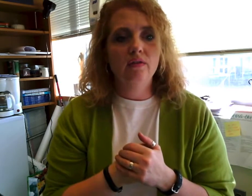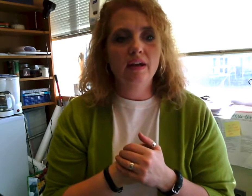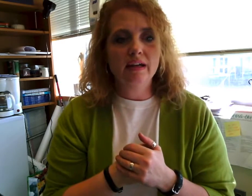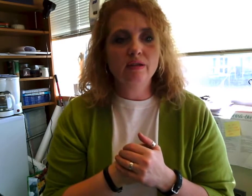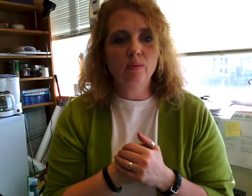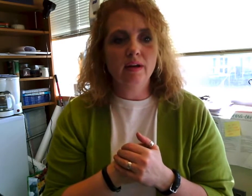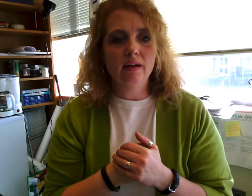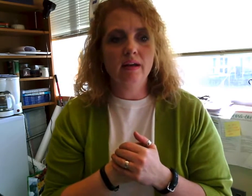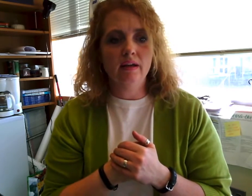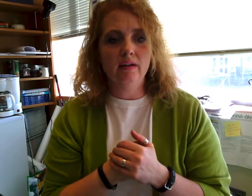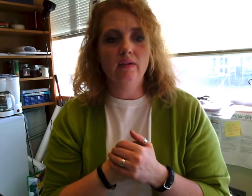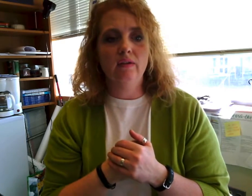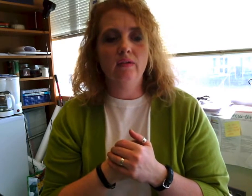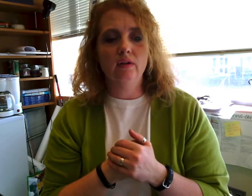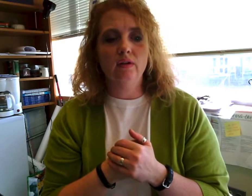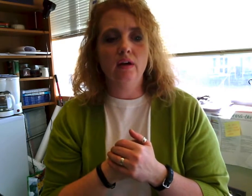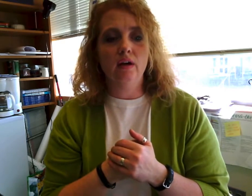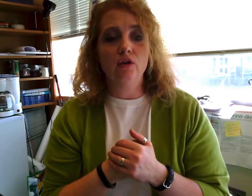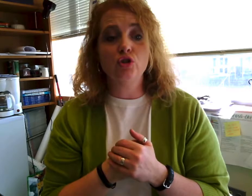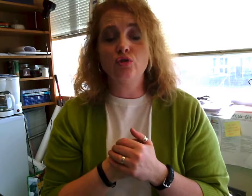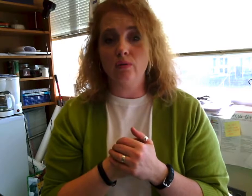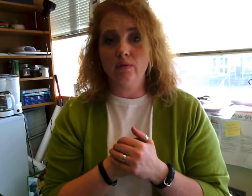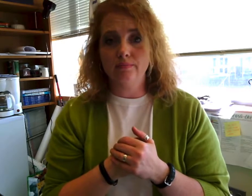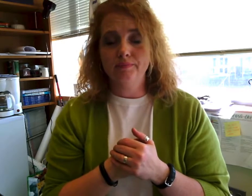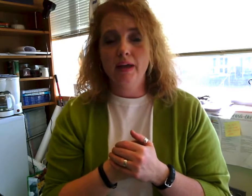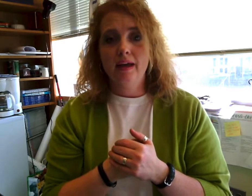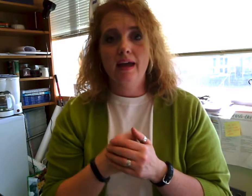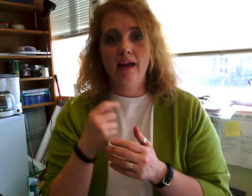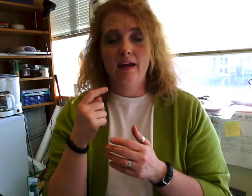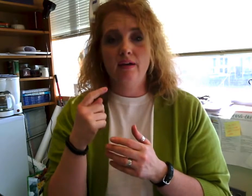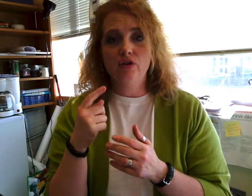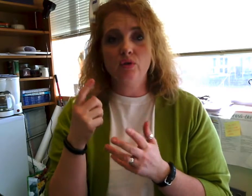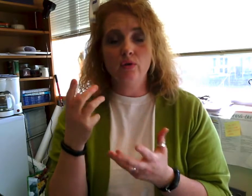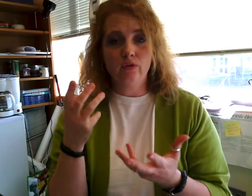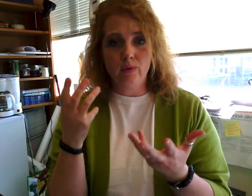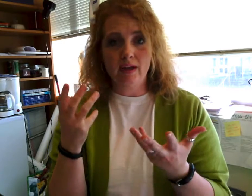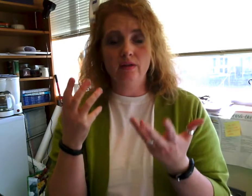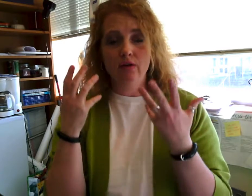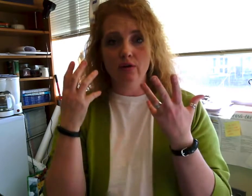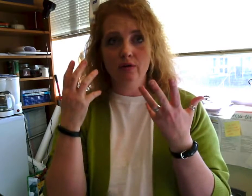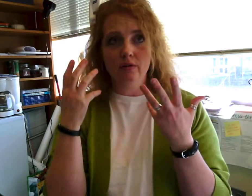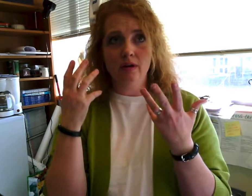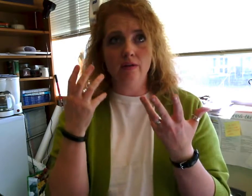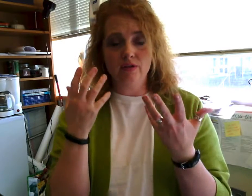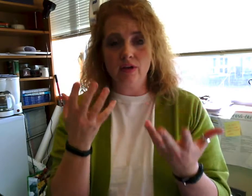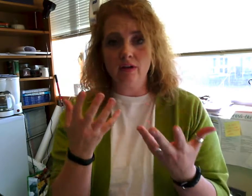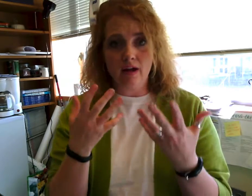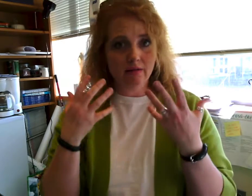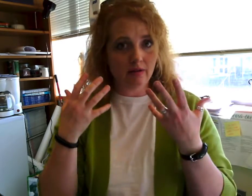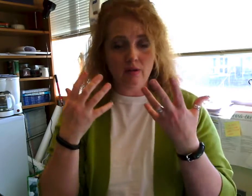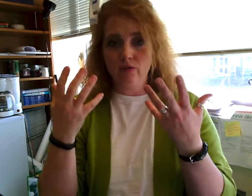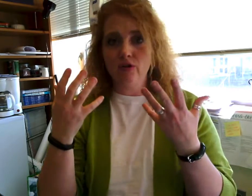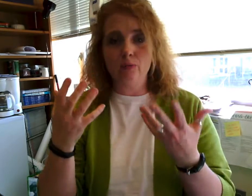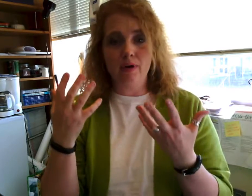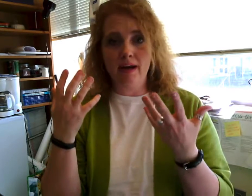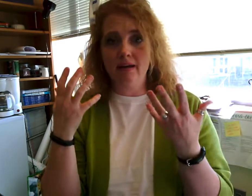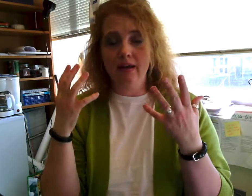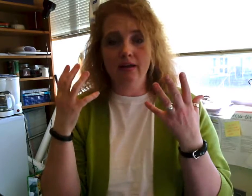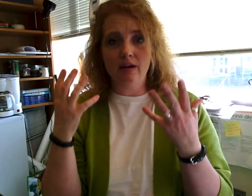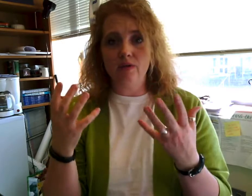The next one is stroke, and a stroke is when there's a clot that goes into your brain and